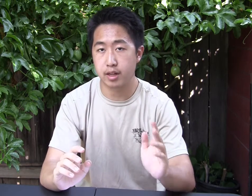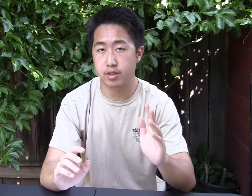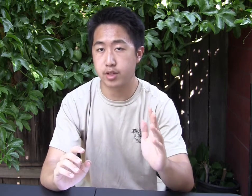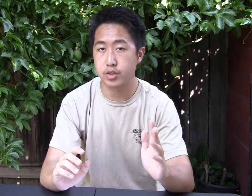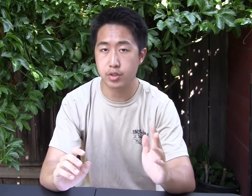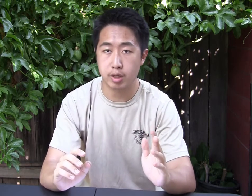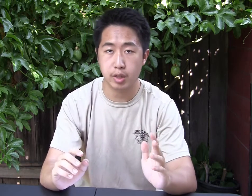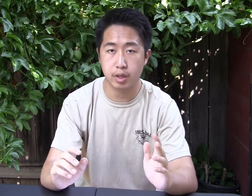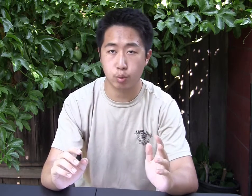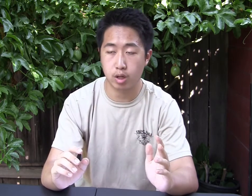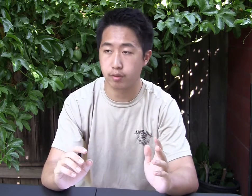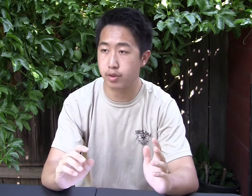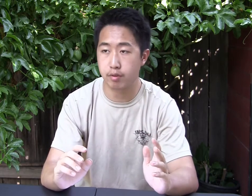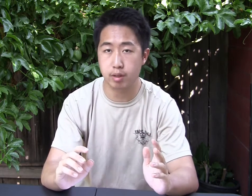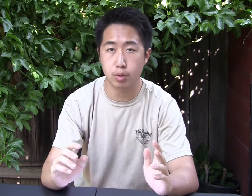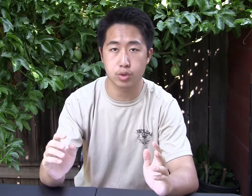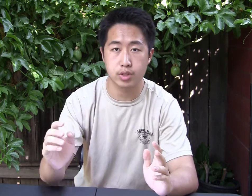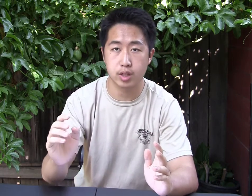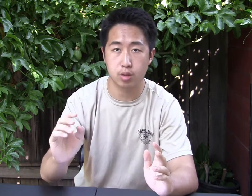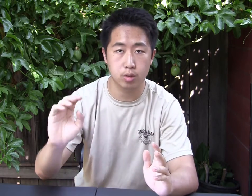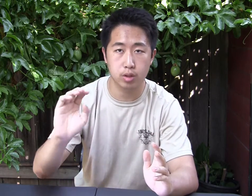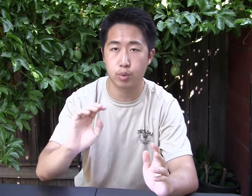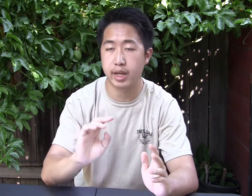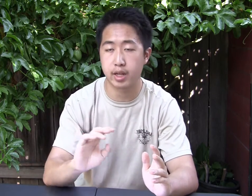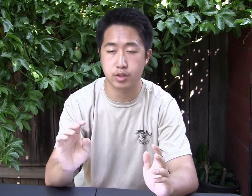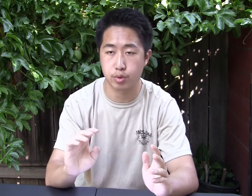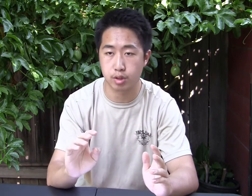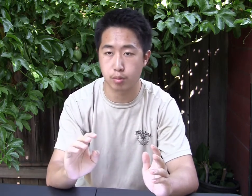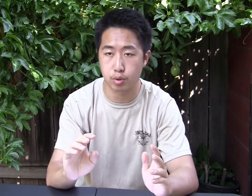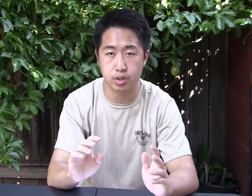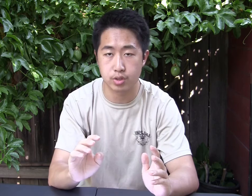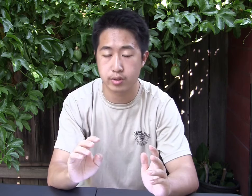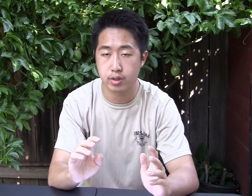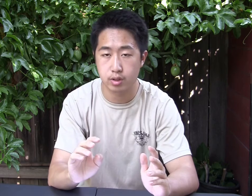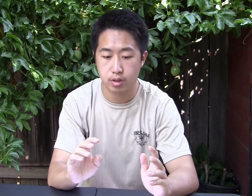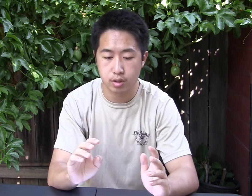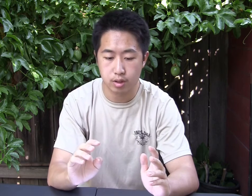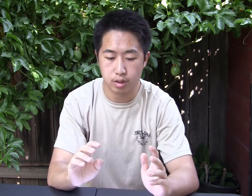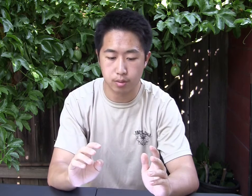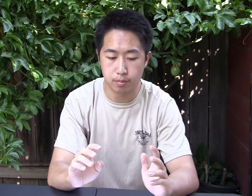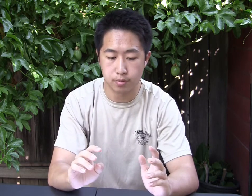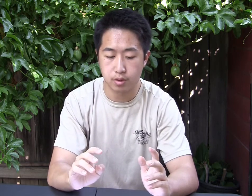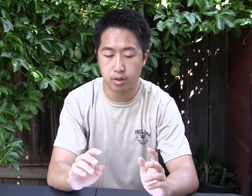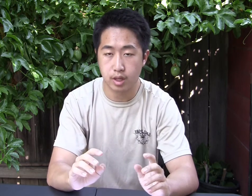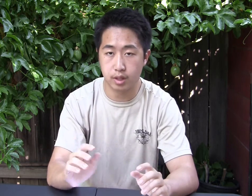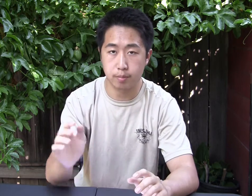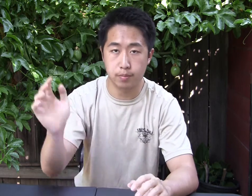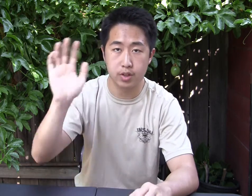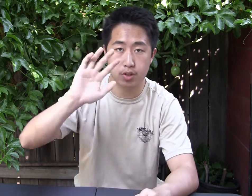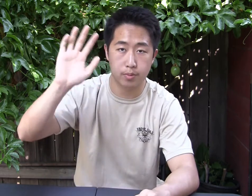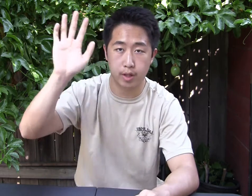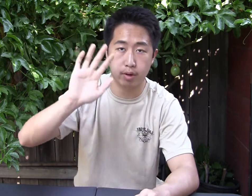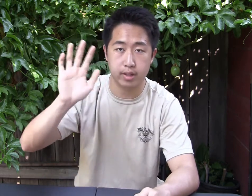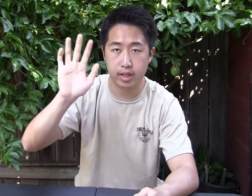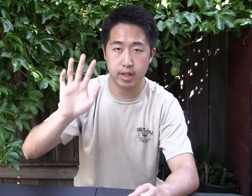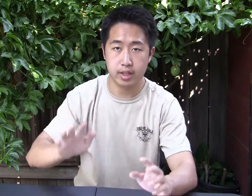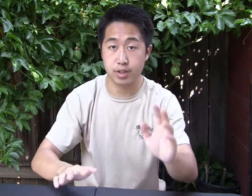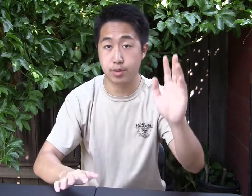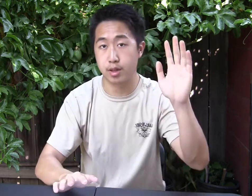is stationary, while if you have any motions at all, the right hand is doing the motions. And this is my right side, and this is my